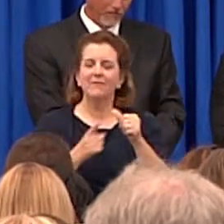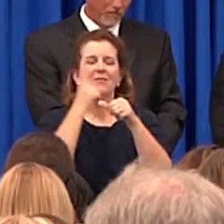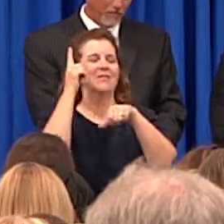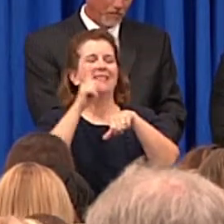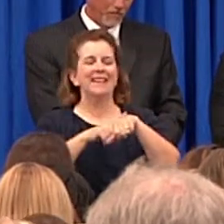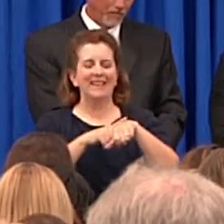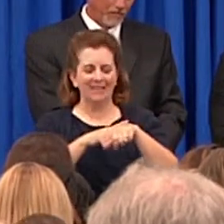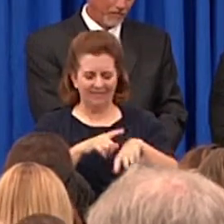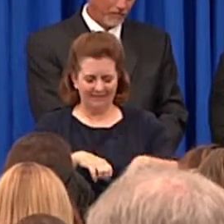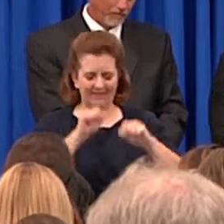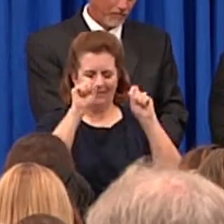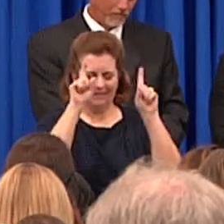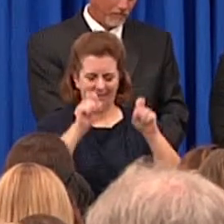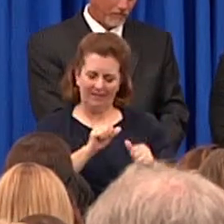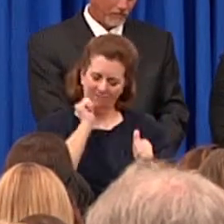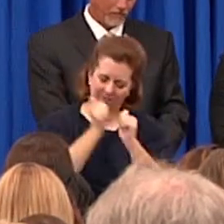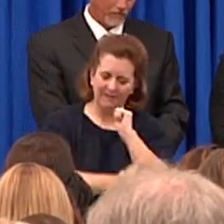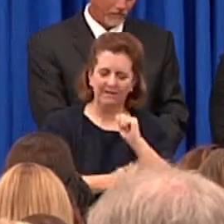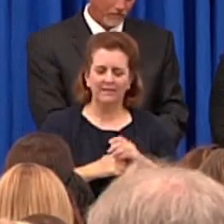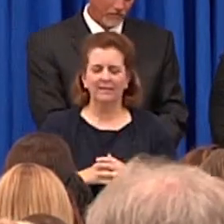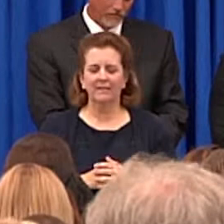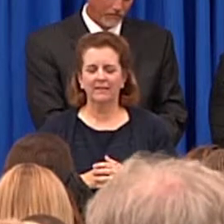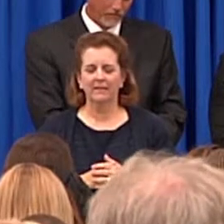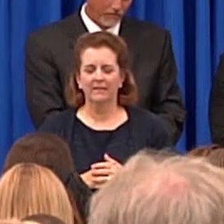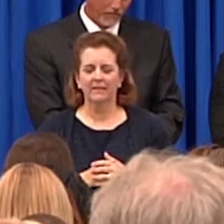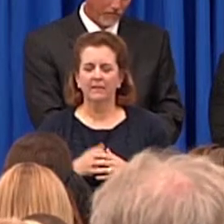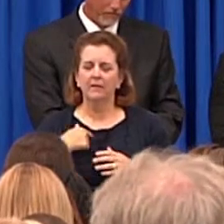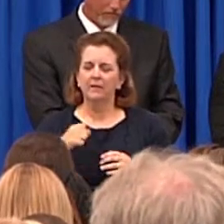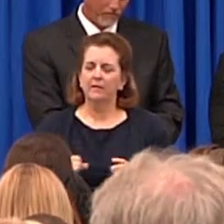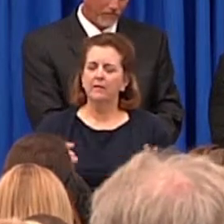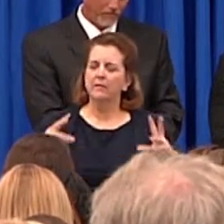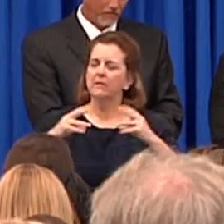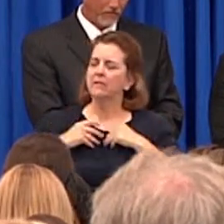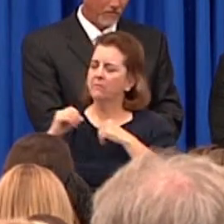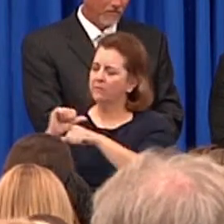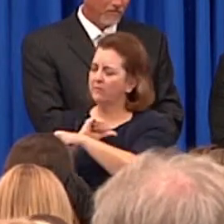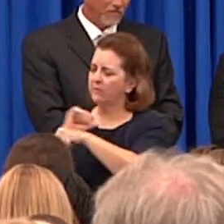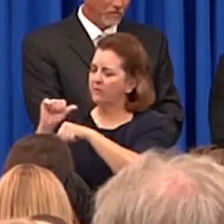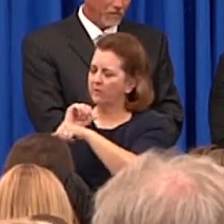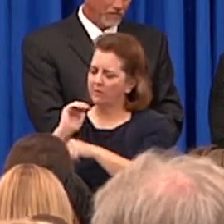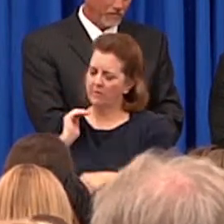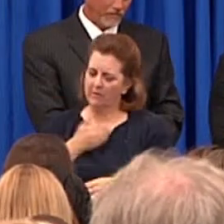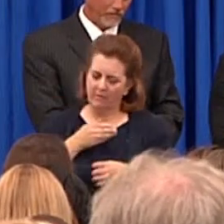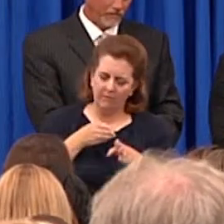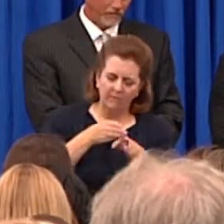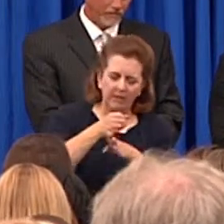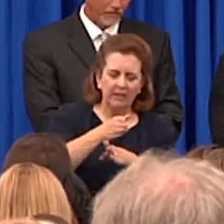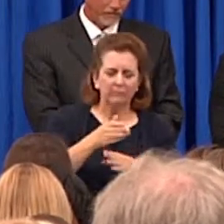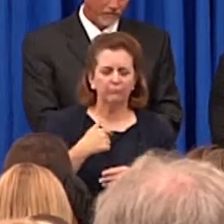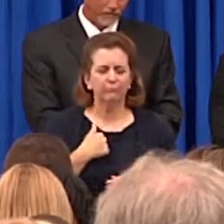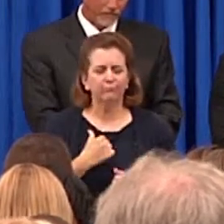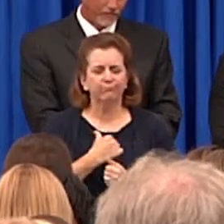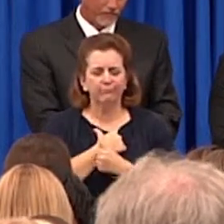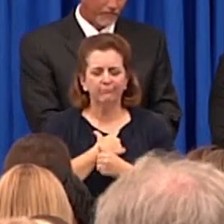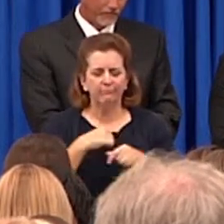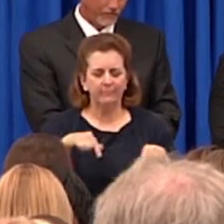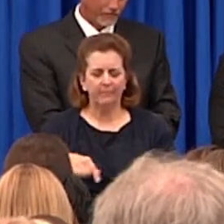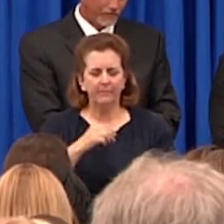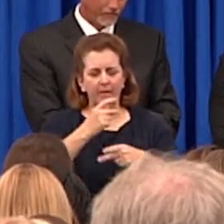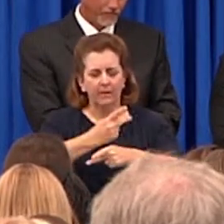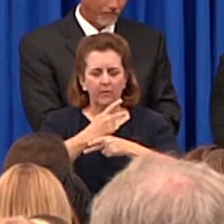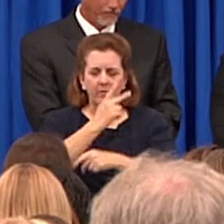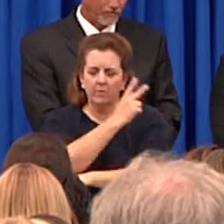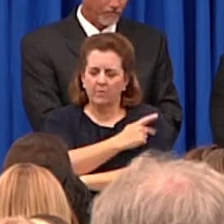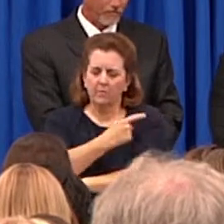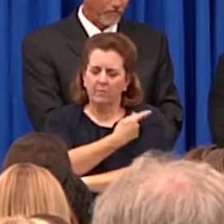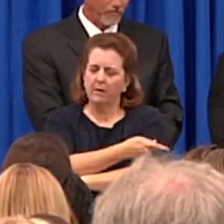the NCLEX. Help us all to accept jobs in the field that we love and to care for our patients as you would